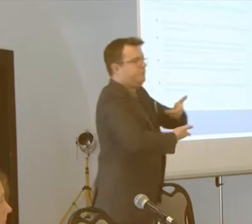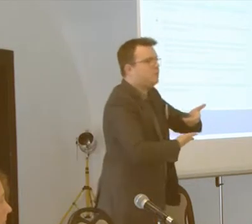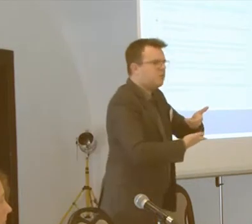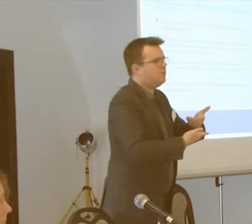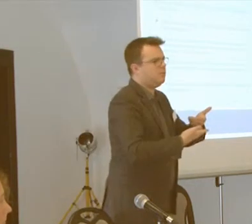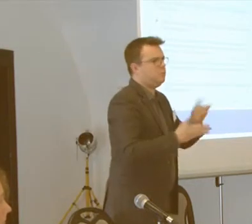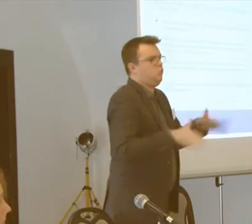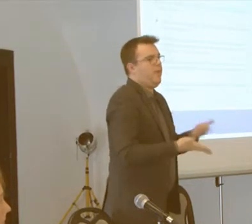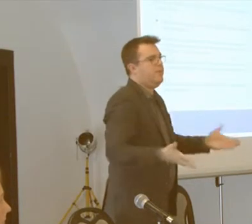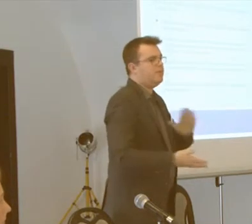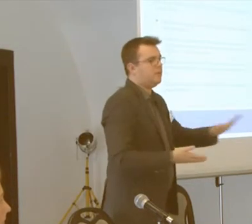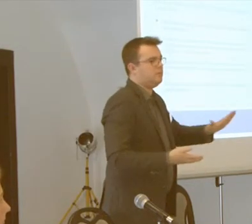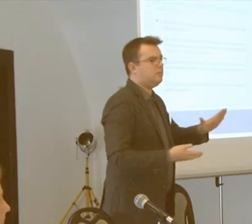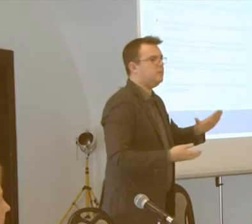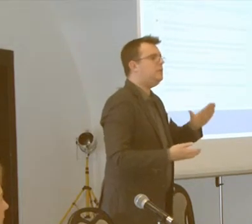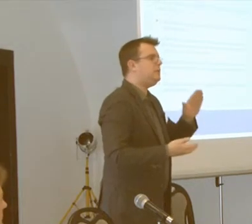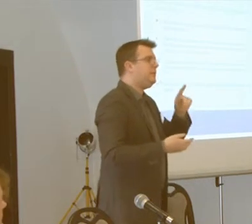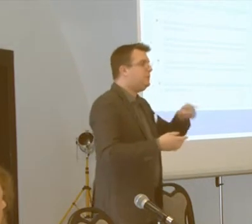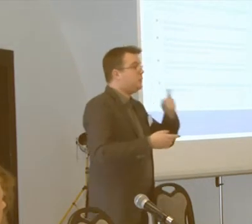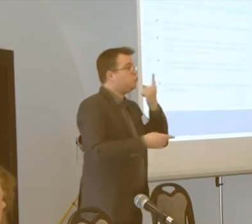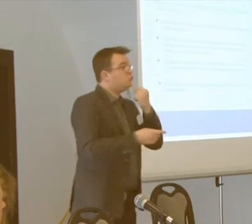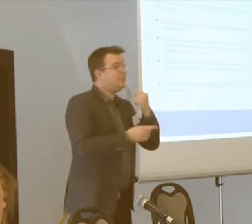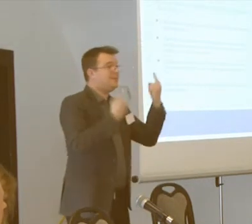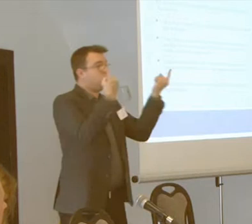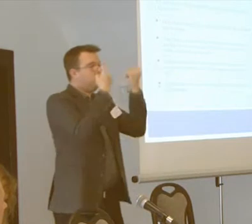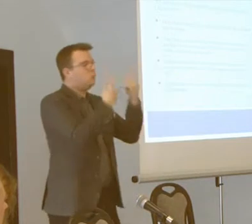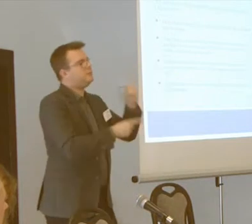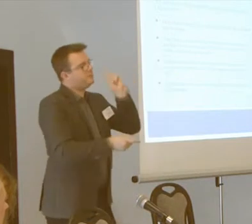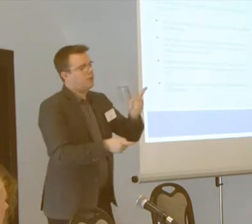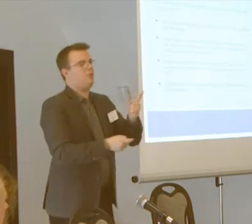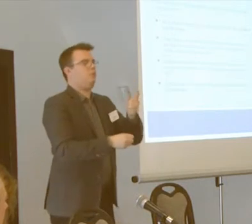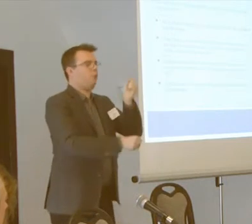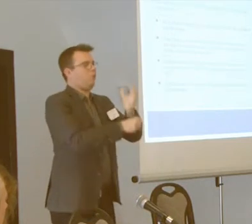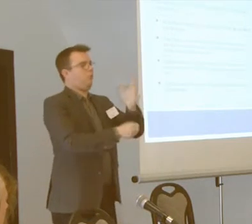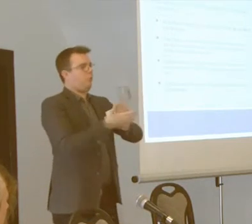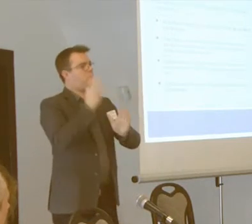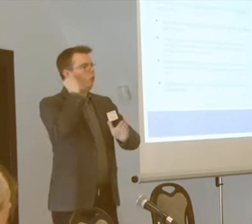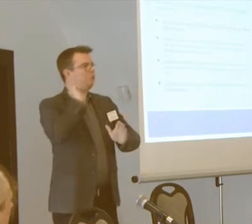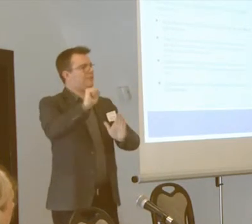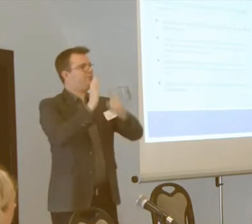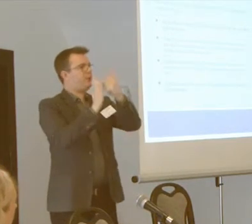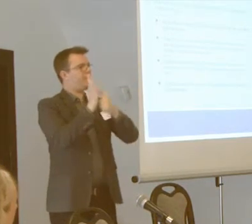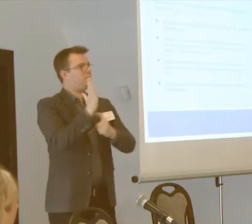something automatically, because it can't be right that the deaf person has to struggle for it in this situation. It should be